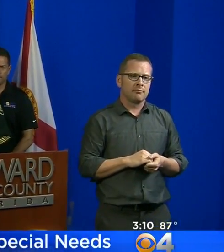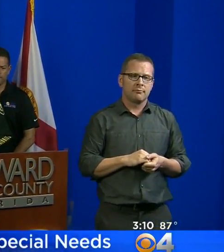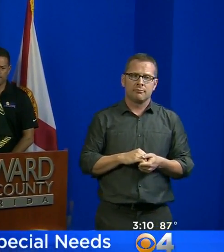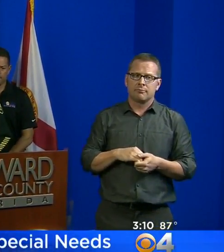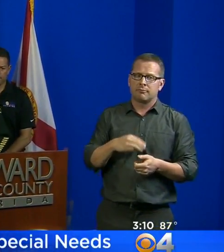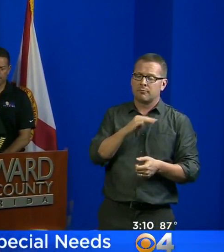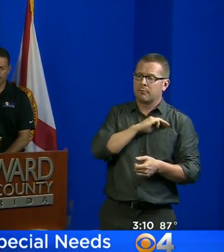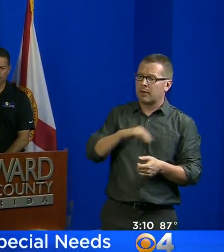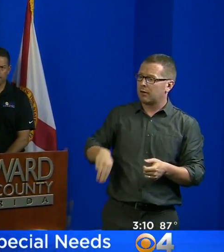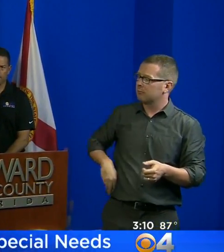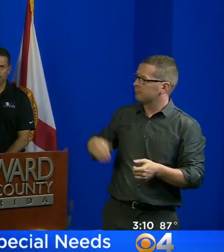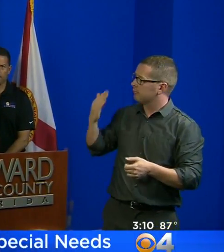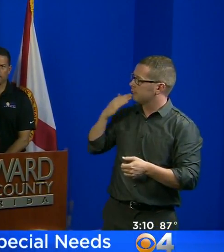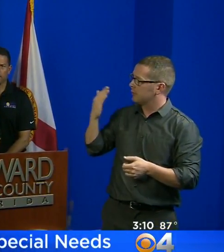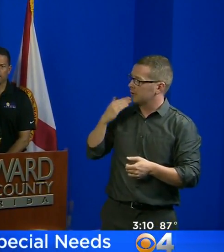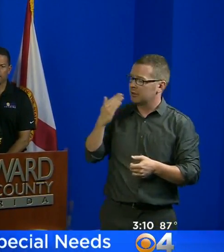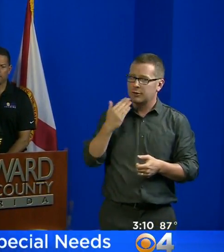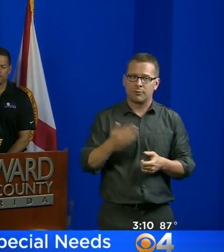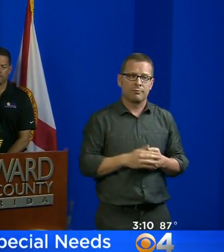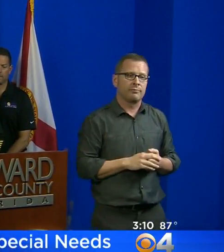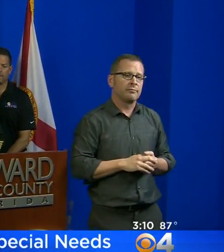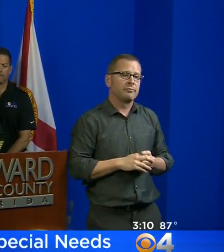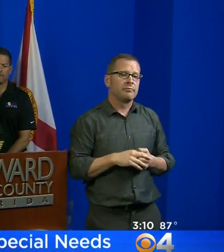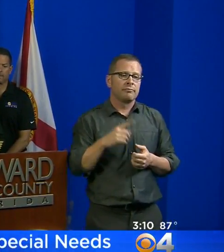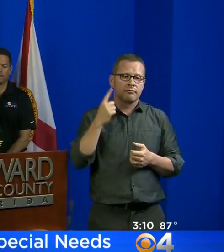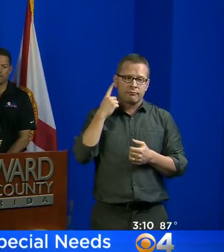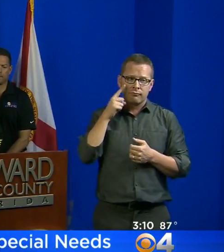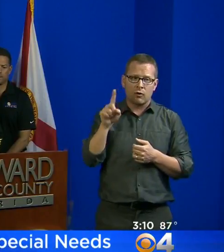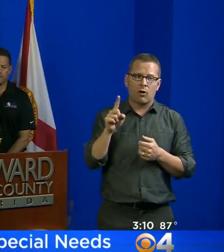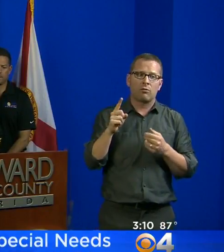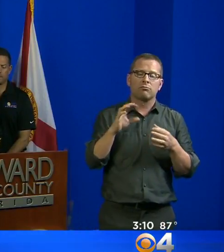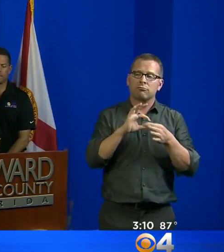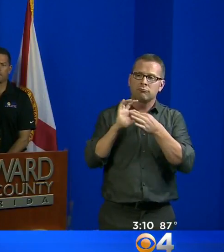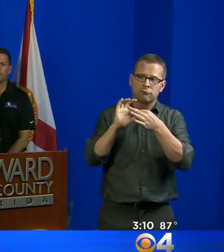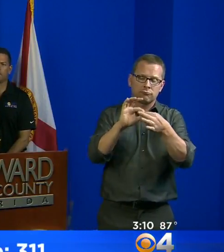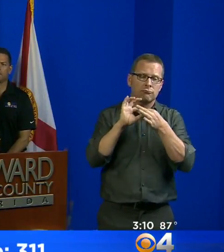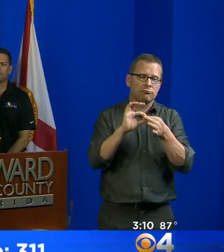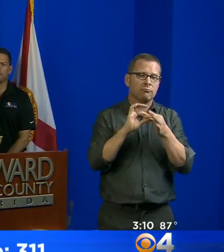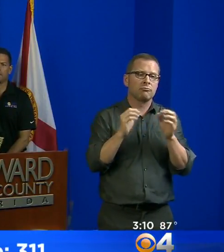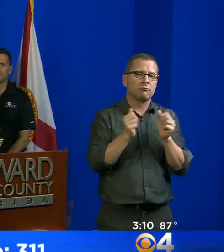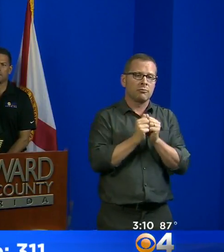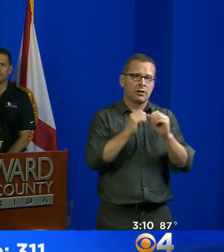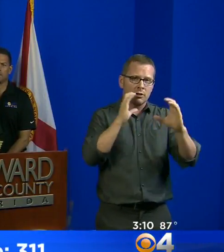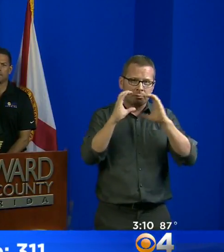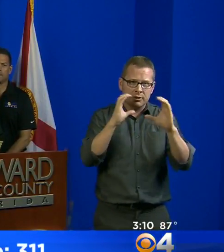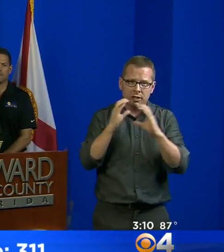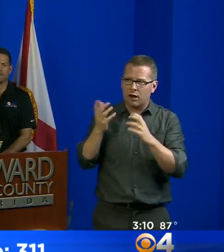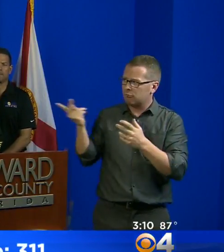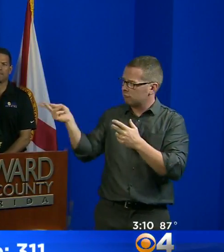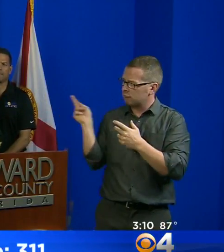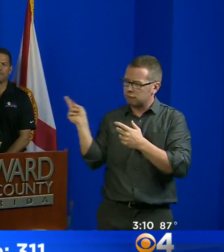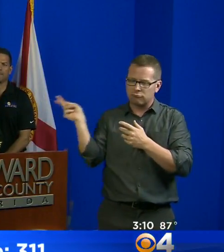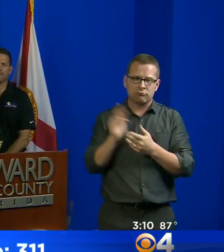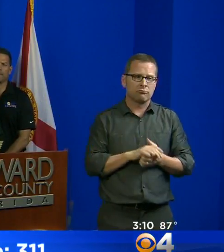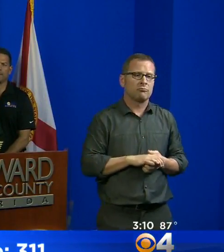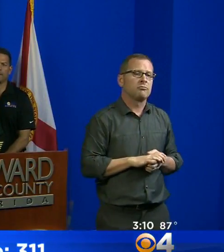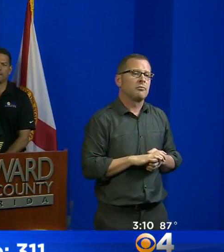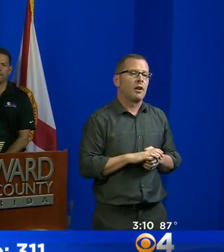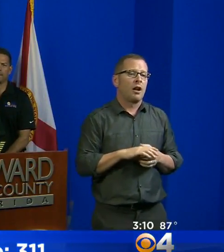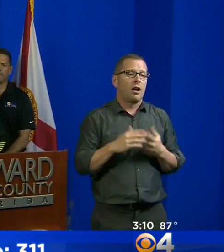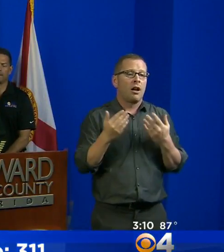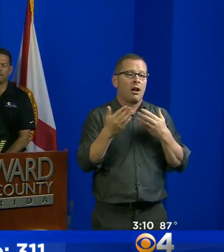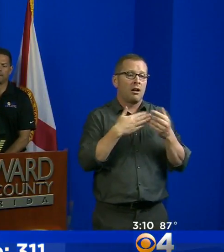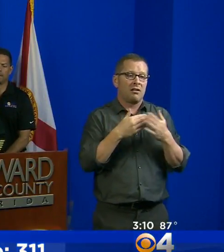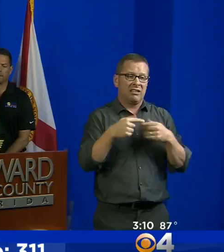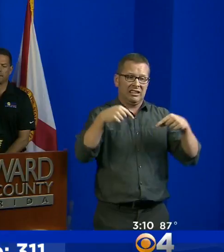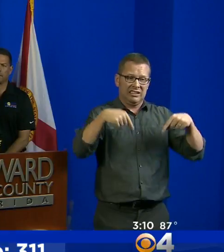connection between us and the Broward Sheriff's Office has been seamless. Communication has been incredible, and although this storm is deadly, this